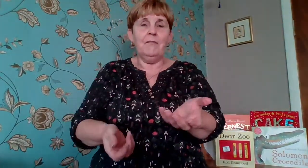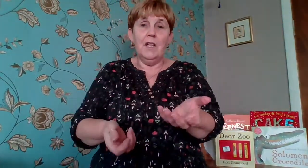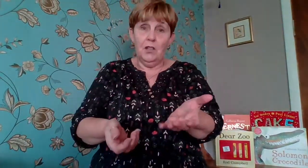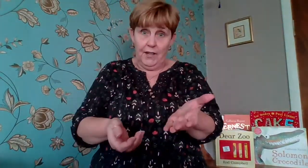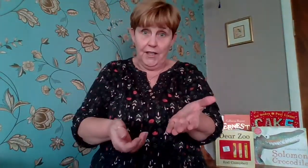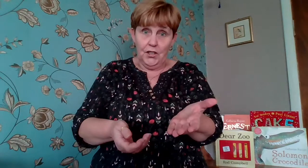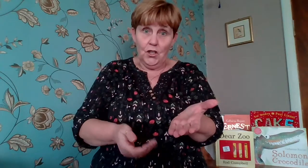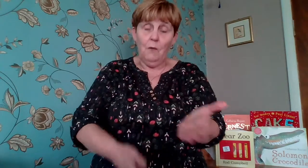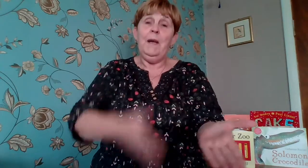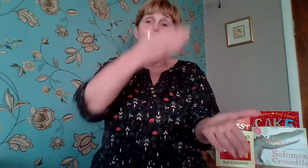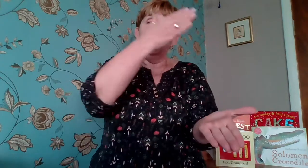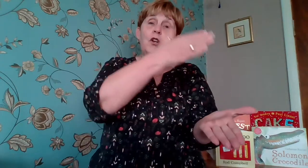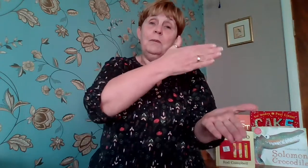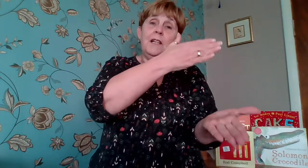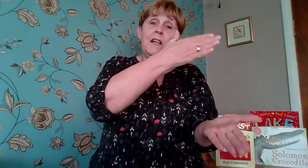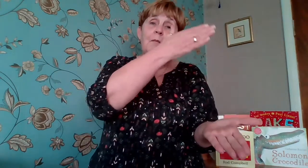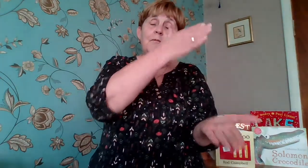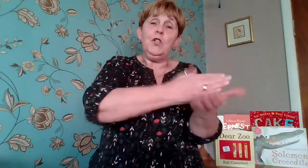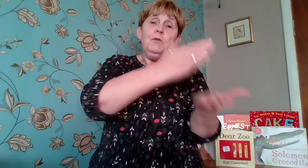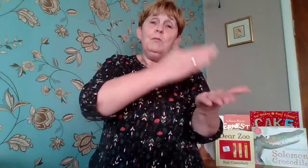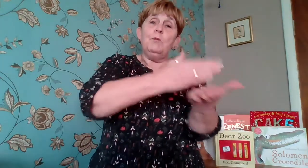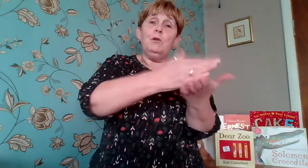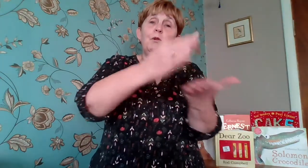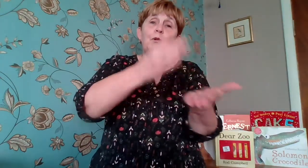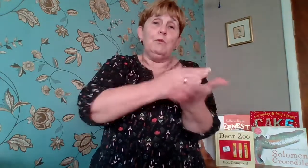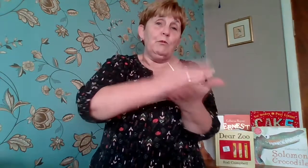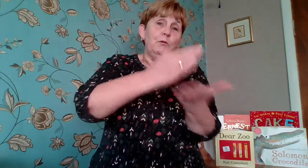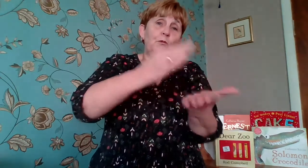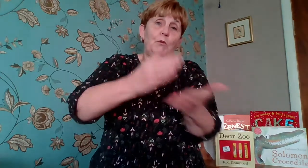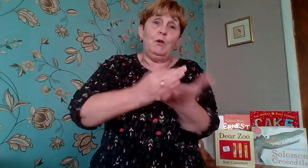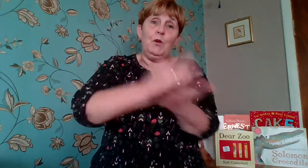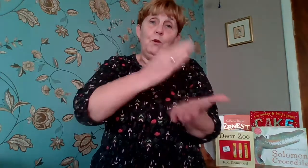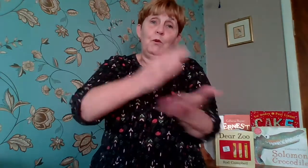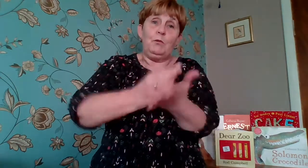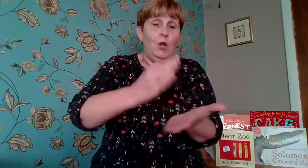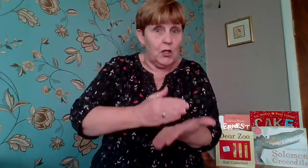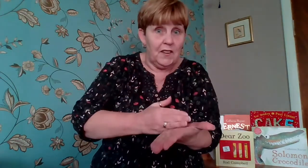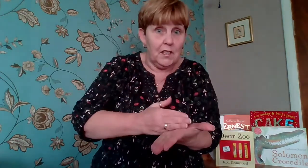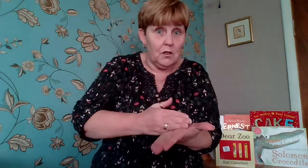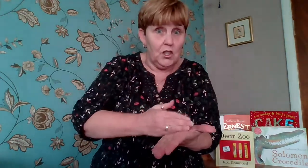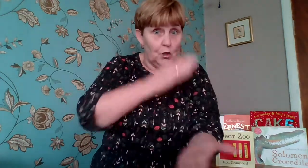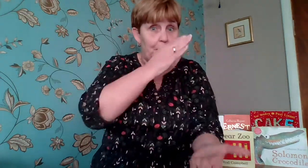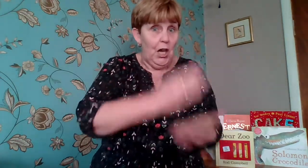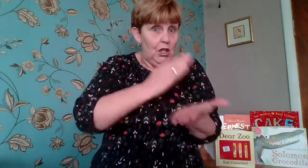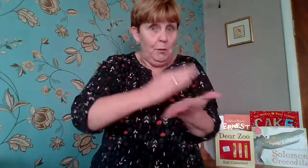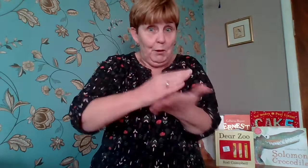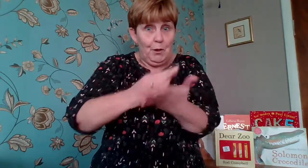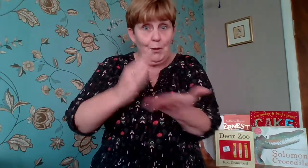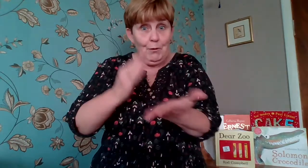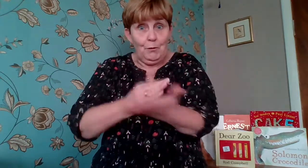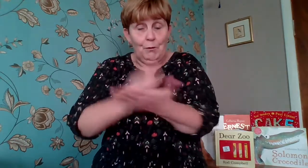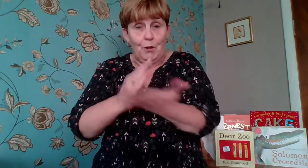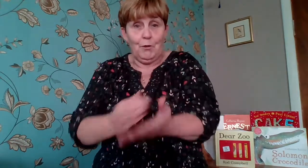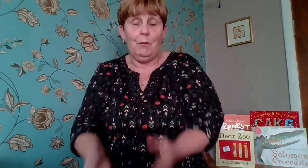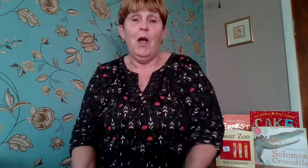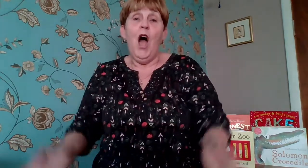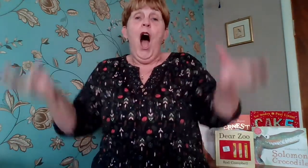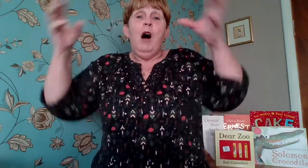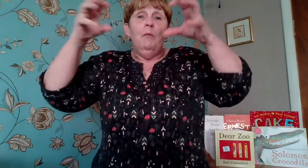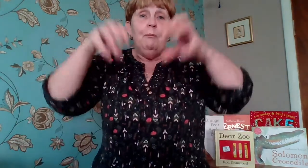You ready to chop? He chopped the onion up. Chop, chop, chop, chop, chop, chop, chop, chop, chop, chop, chop, chop, chop, chop. Lots of onions, lots of chopping. Chop, chop, chop, chop, chop, chop, chop, chop.